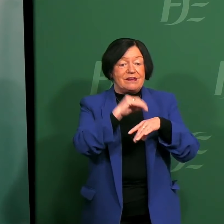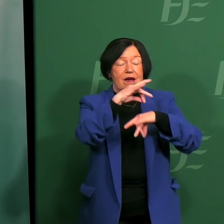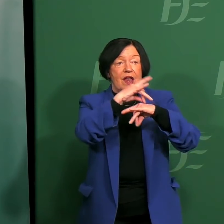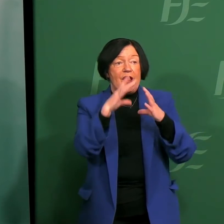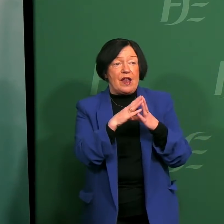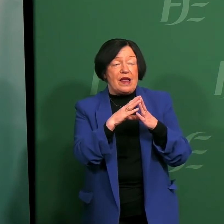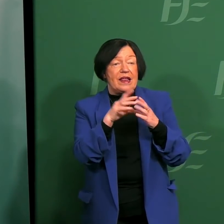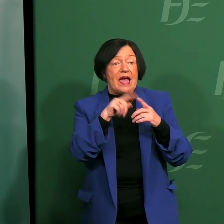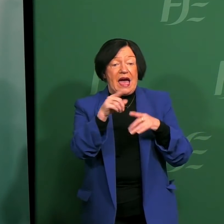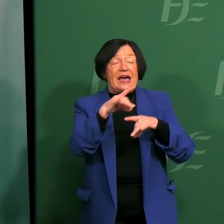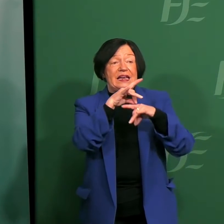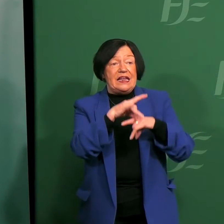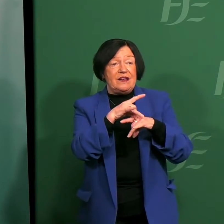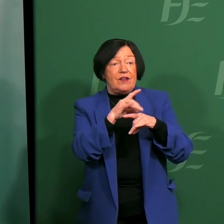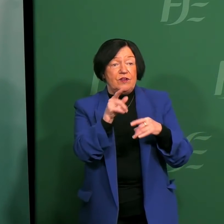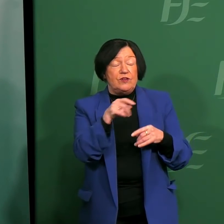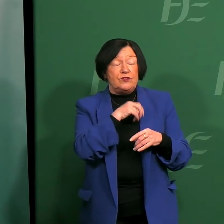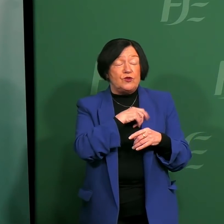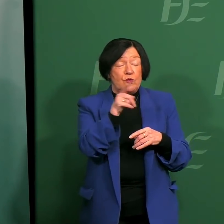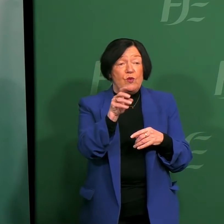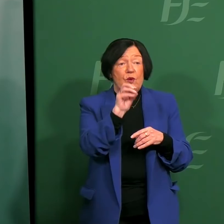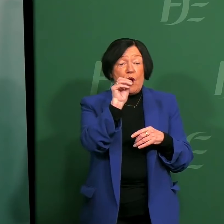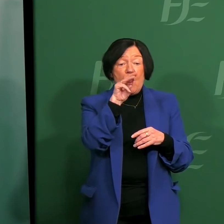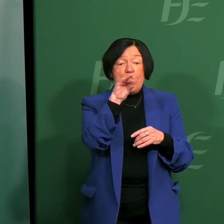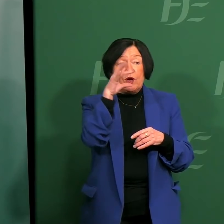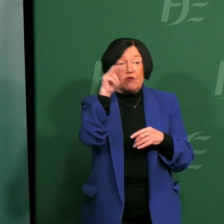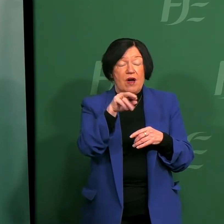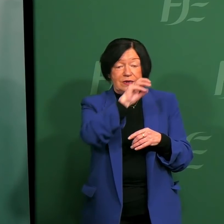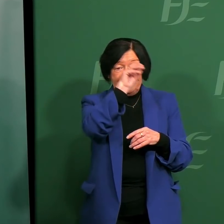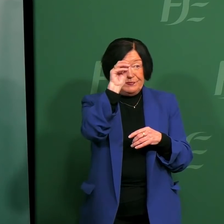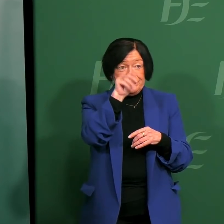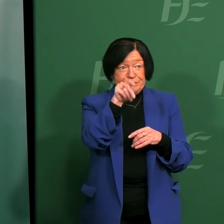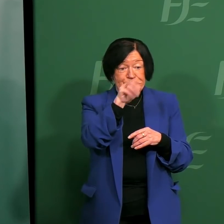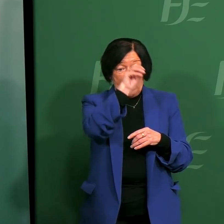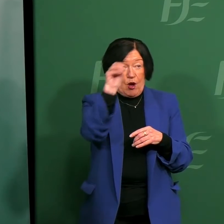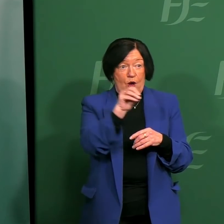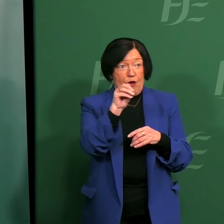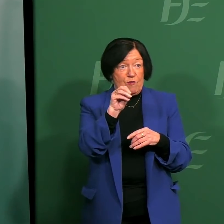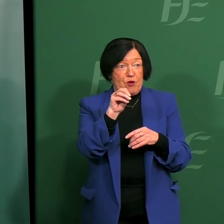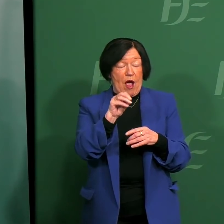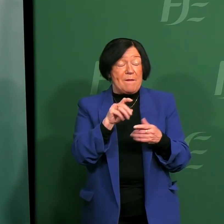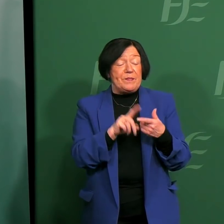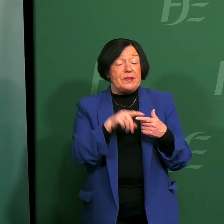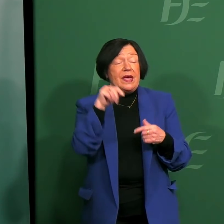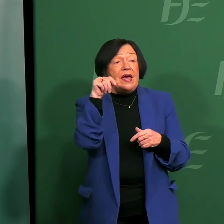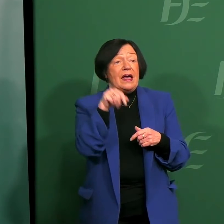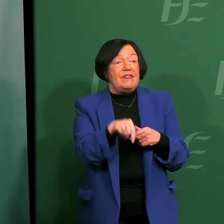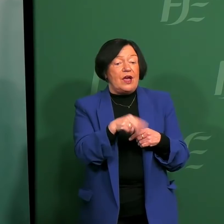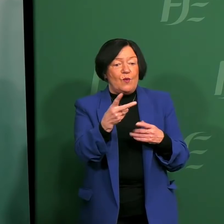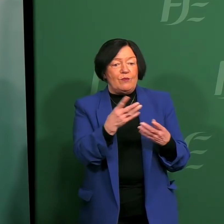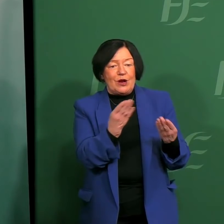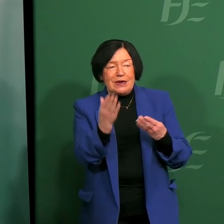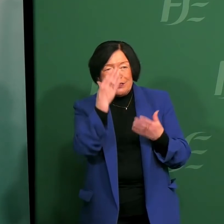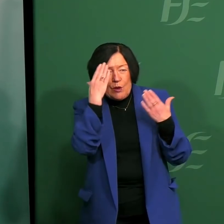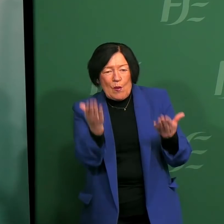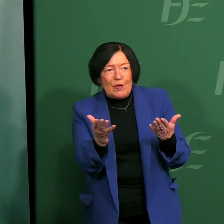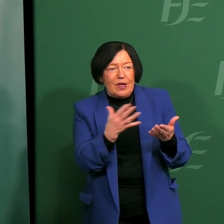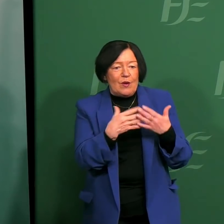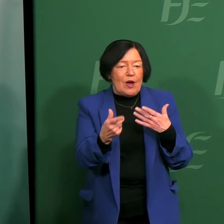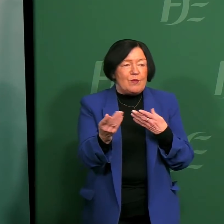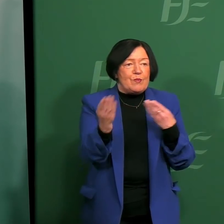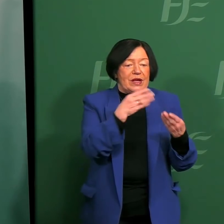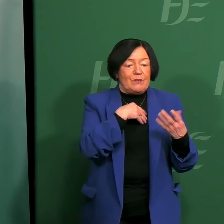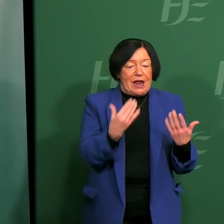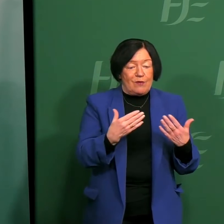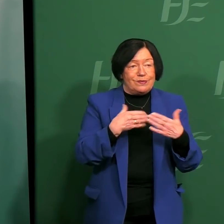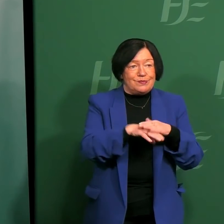hospitalisations and illness related to Omicron variant. And the uncertainty that would bring or brings to us, particularly as we